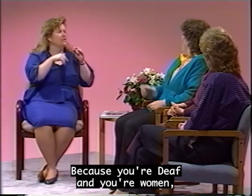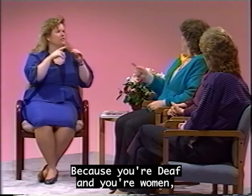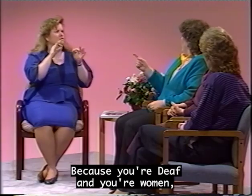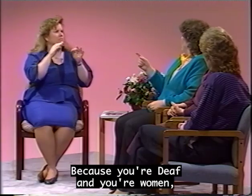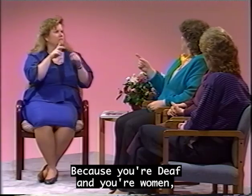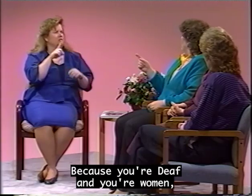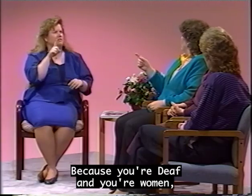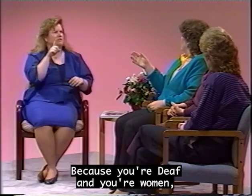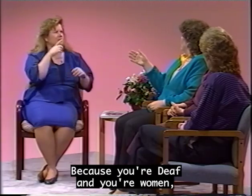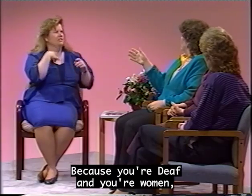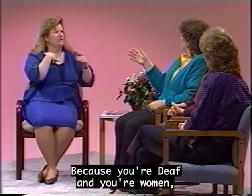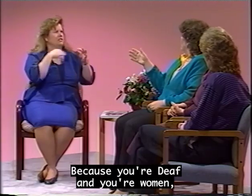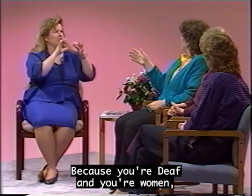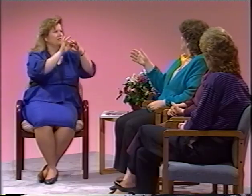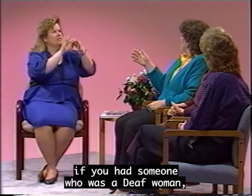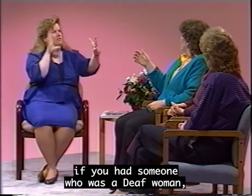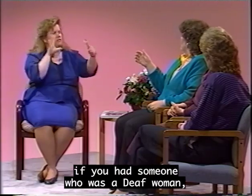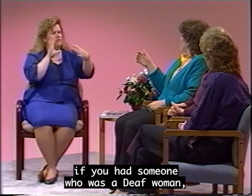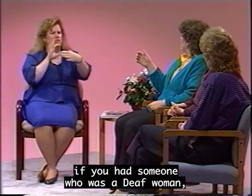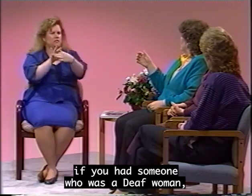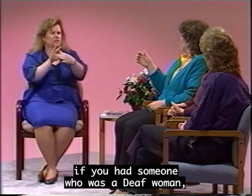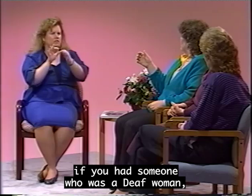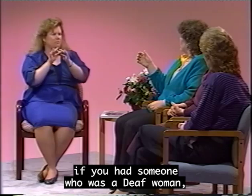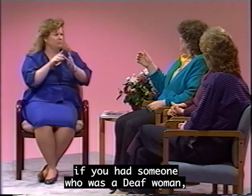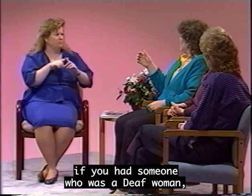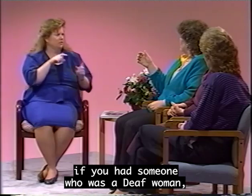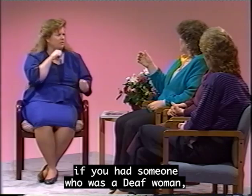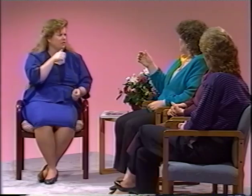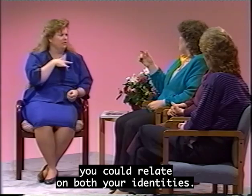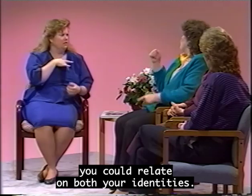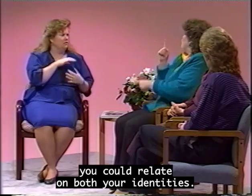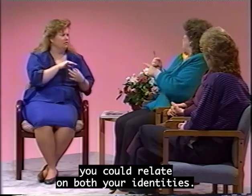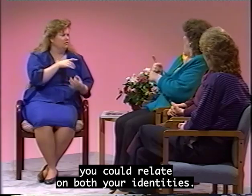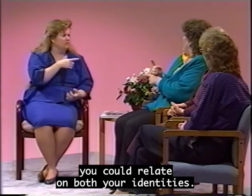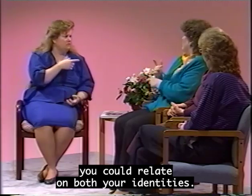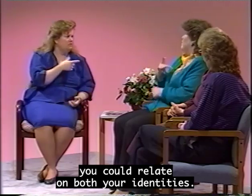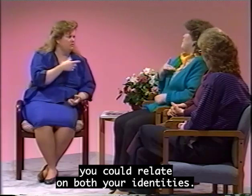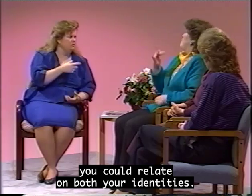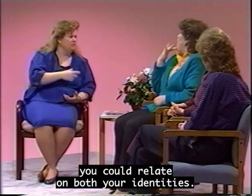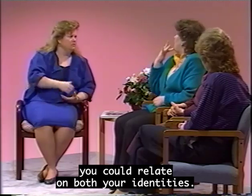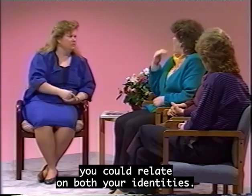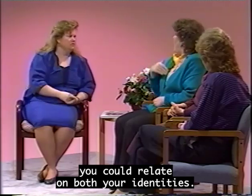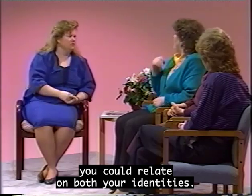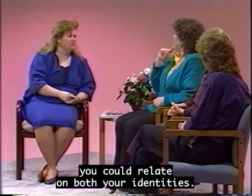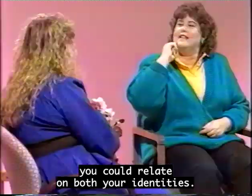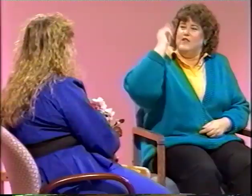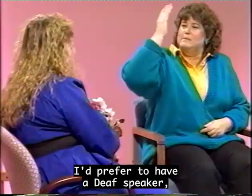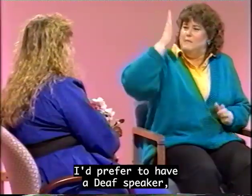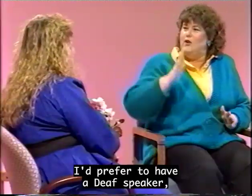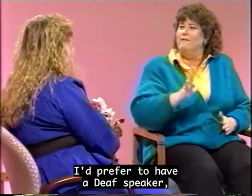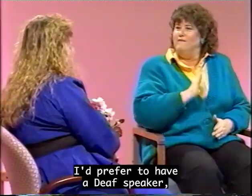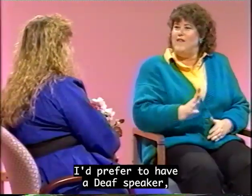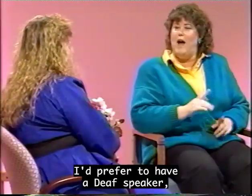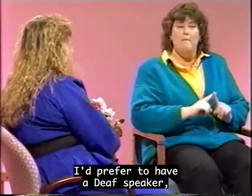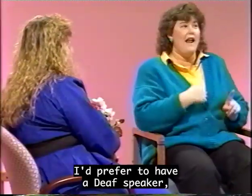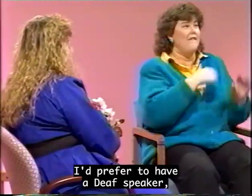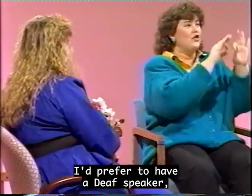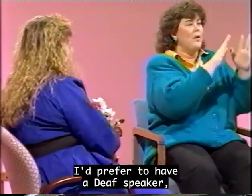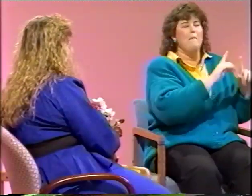you're deaf and you're women. If you had someone who was a deaf woman, you could relate on both your identities. I'd prefer to have a deaf speaker would be